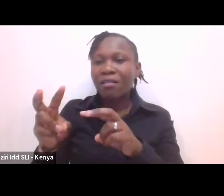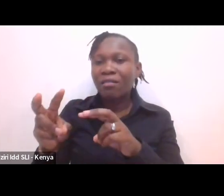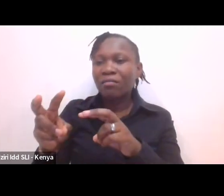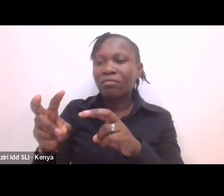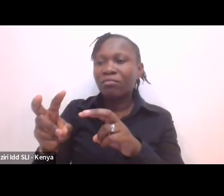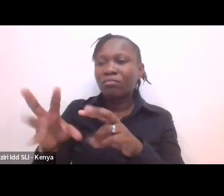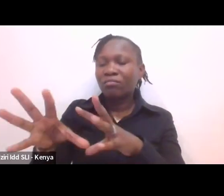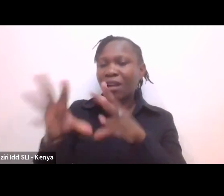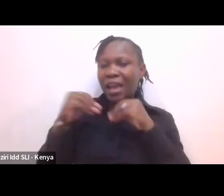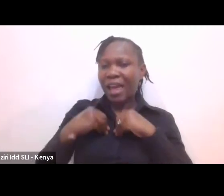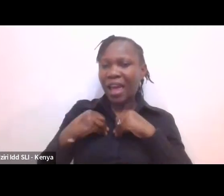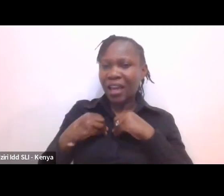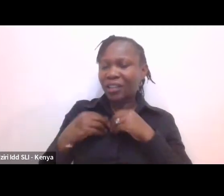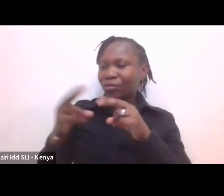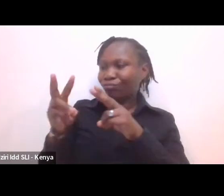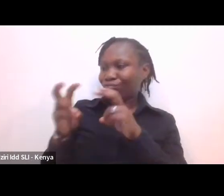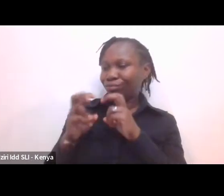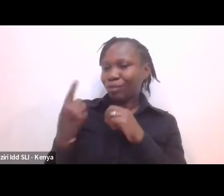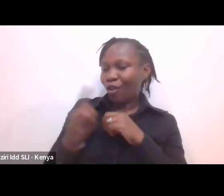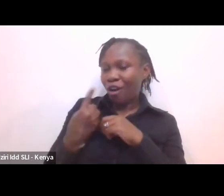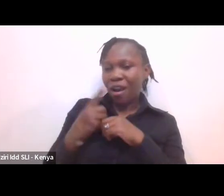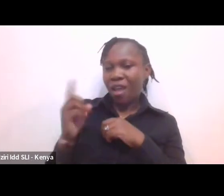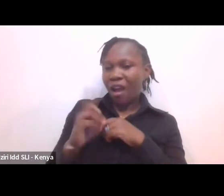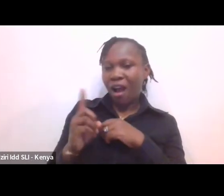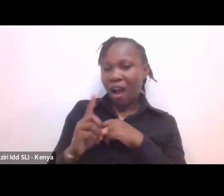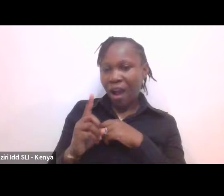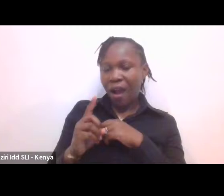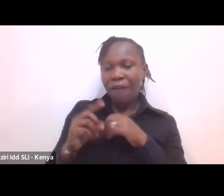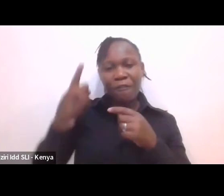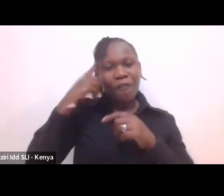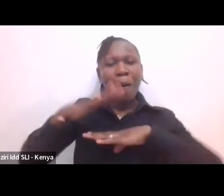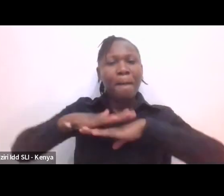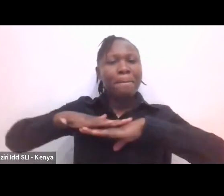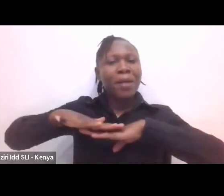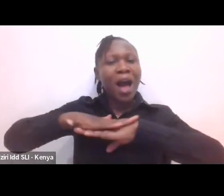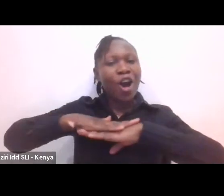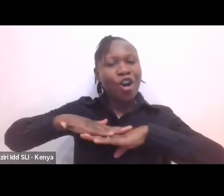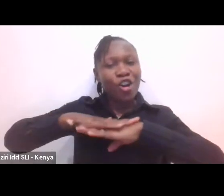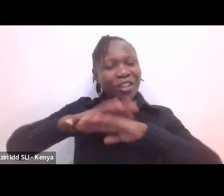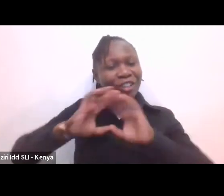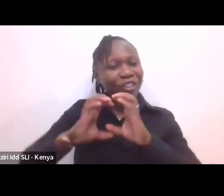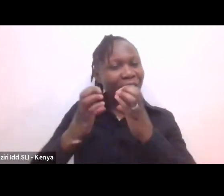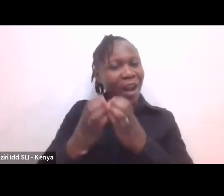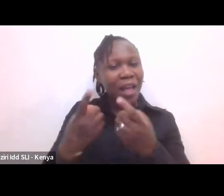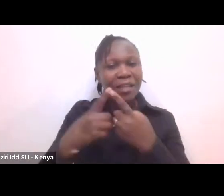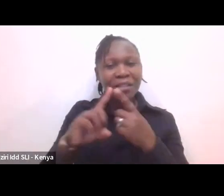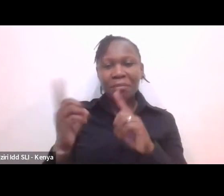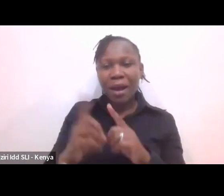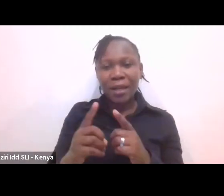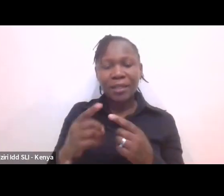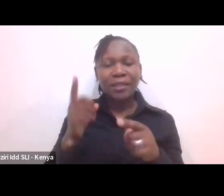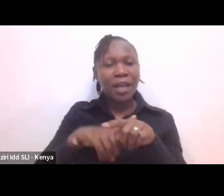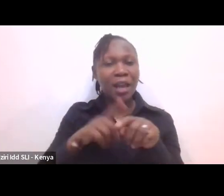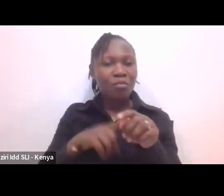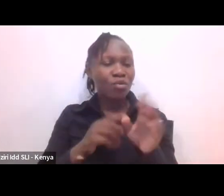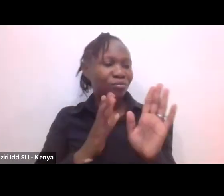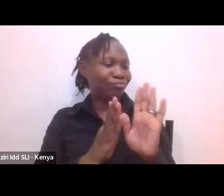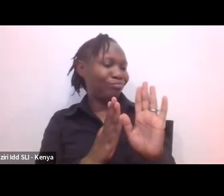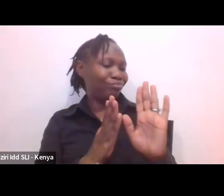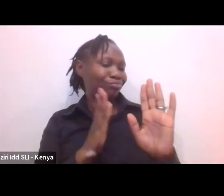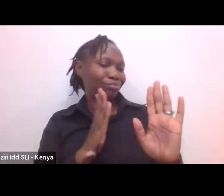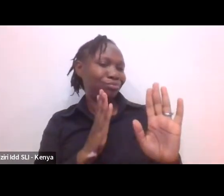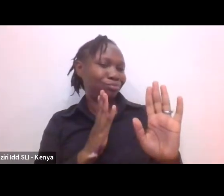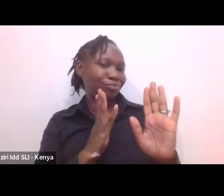a biology lesson on a Tuesday morning, but also queuing with my peers at lunchtime, or even just going